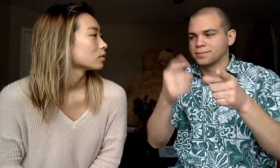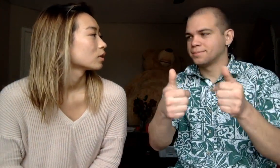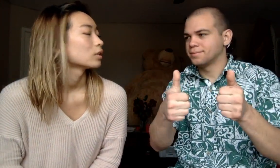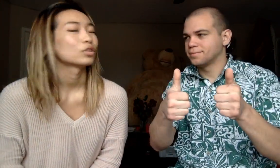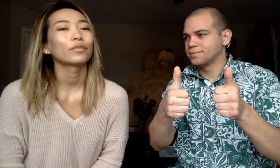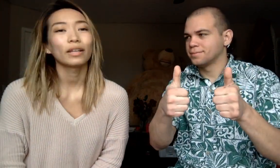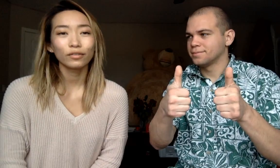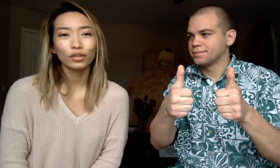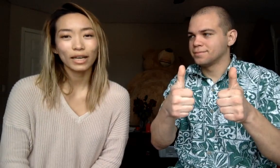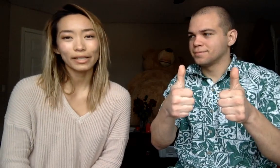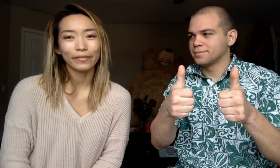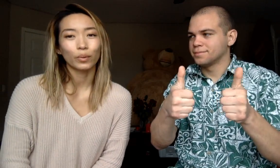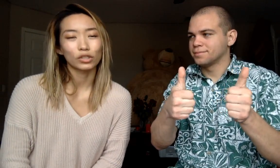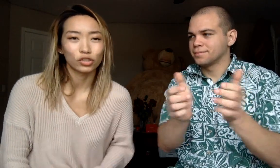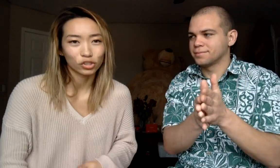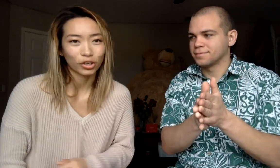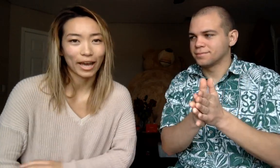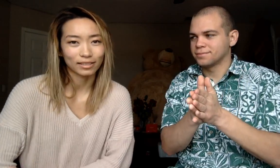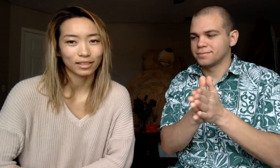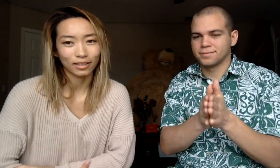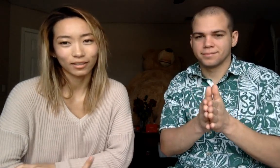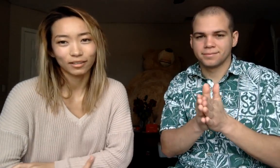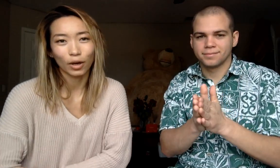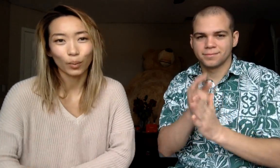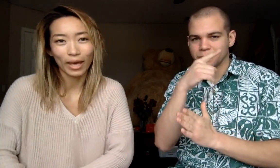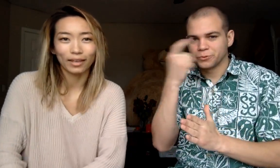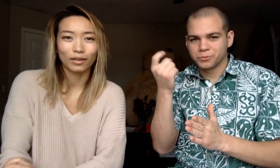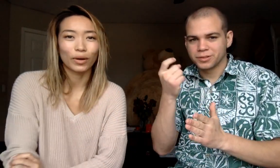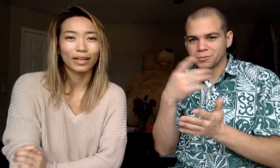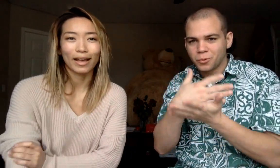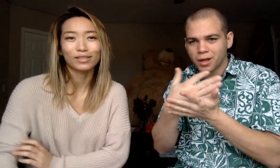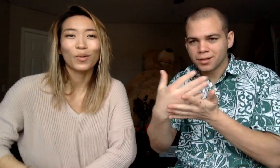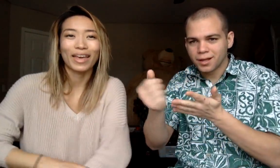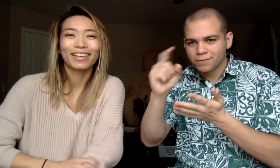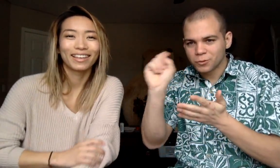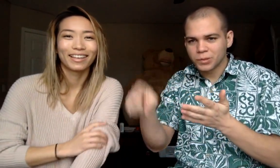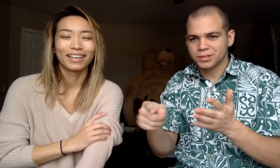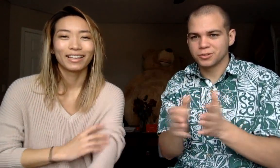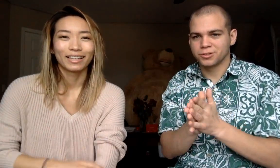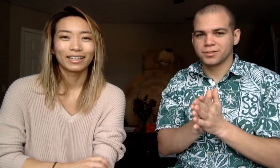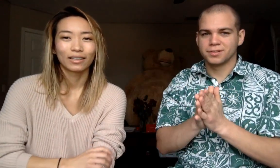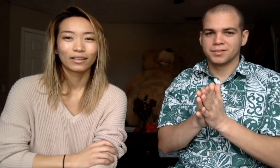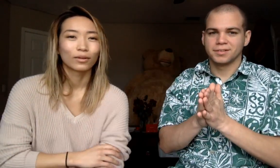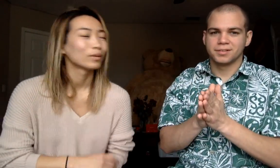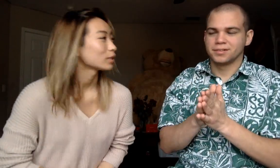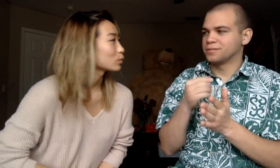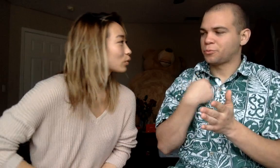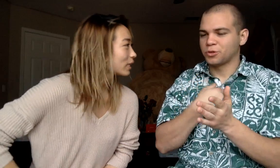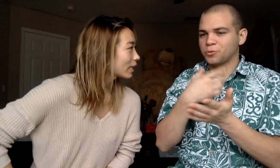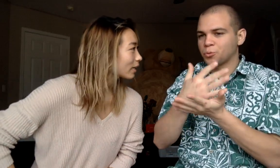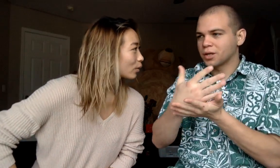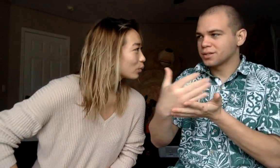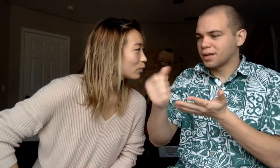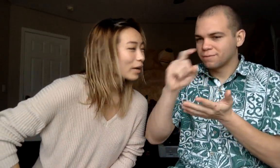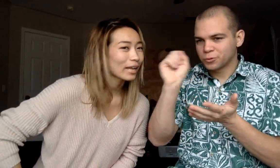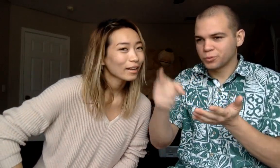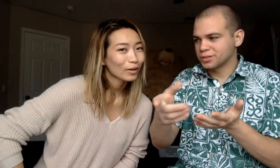So if any of you guys have questions, start asking away. Go ahead, ask away. Because we ran out of